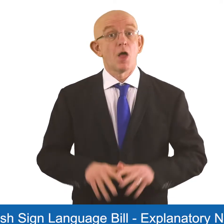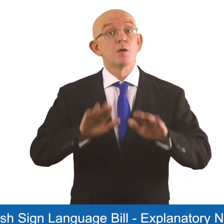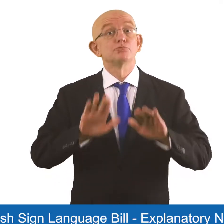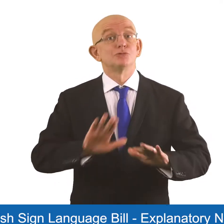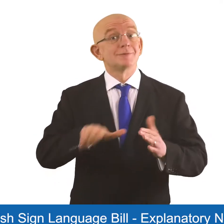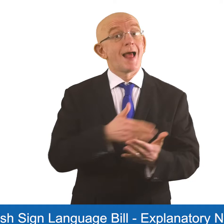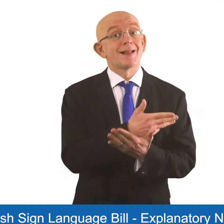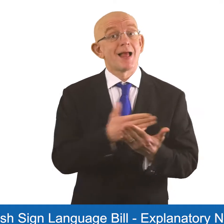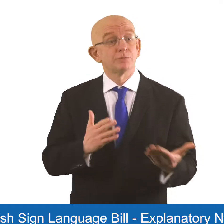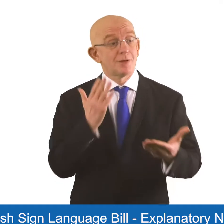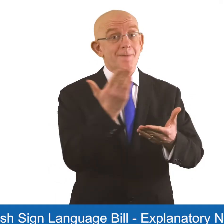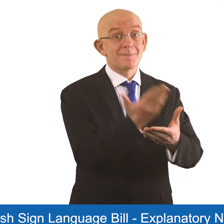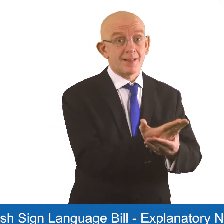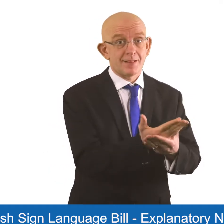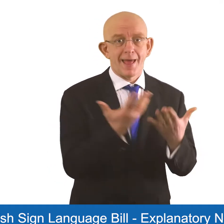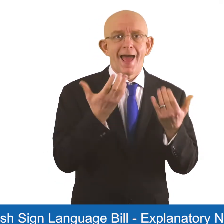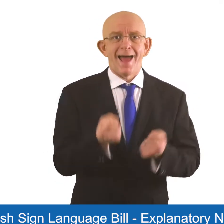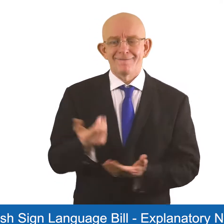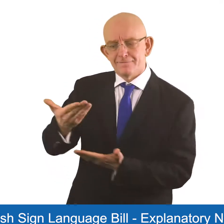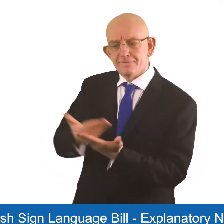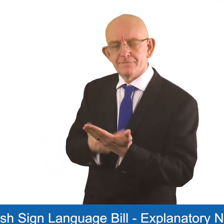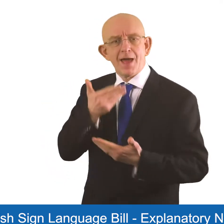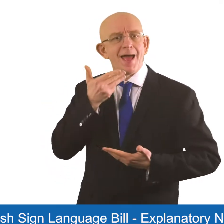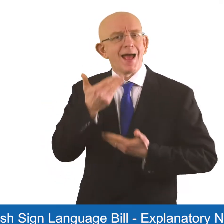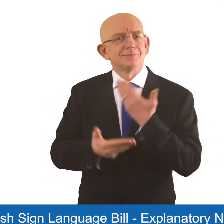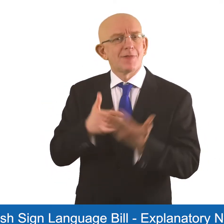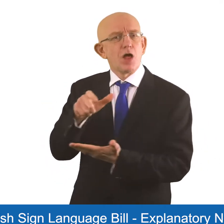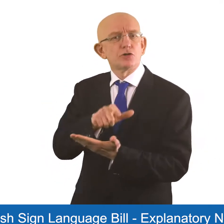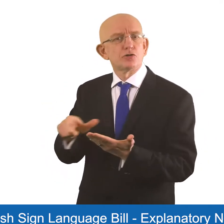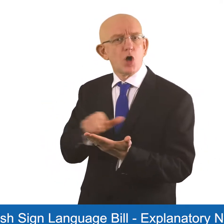British Sign Language Bill. Explanatory Notes. What these notes do.